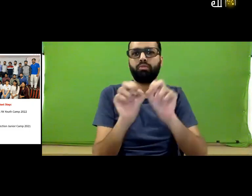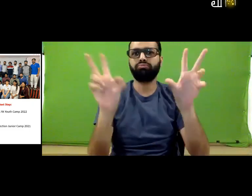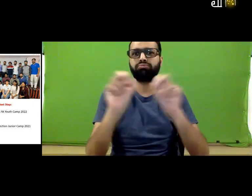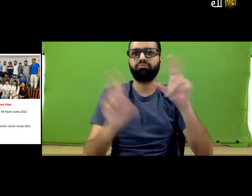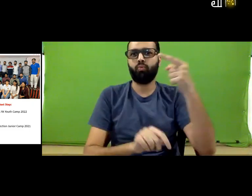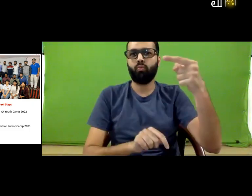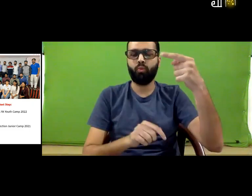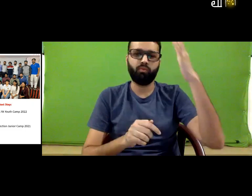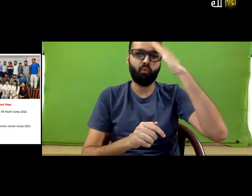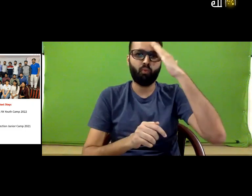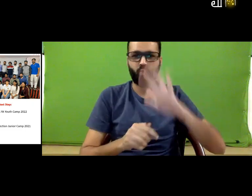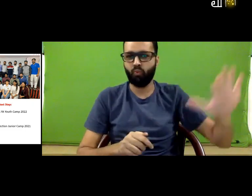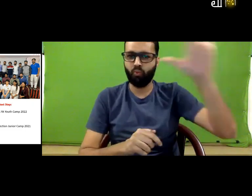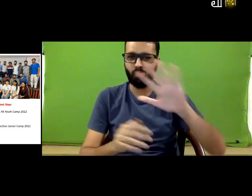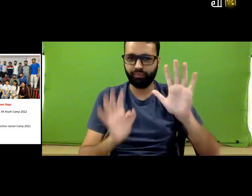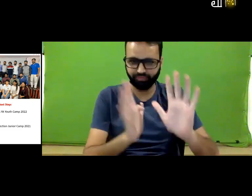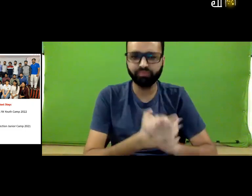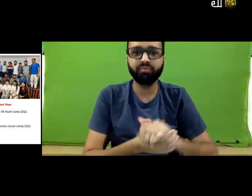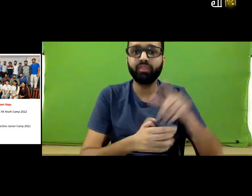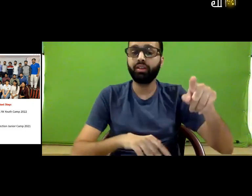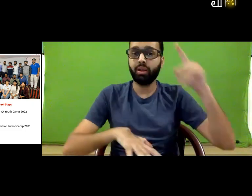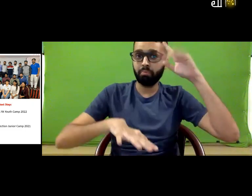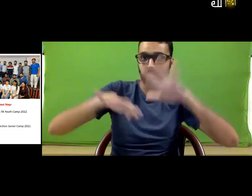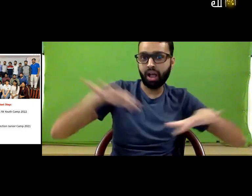5,000 awareness related work. People know about Yadi.